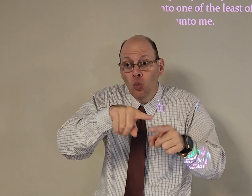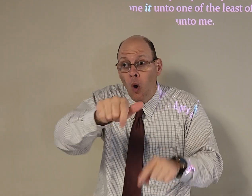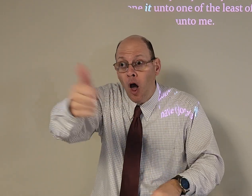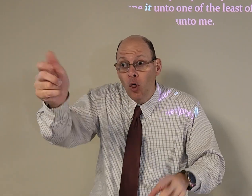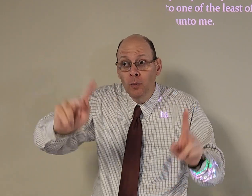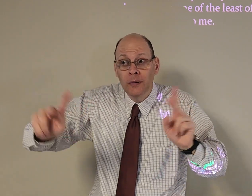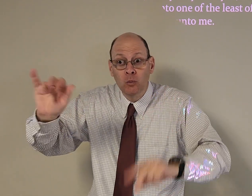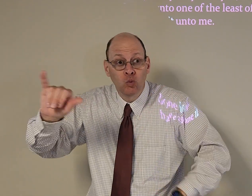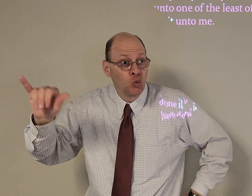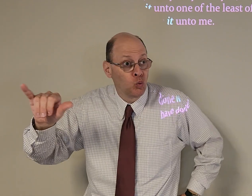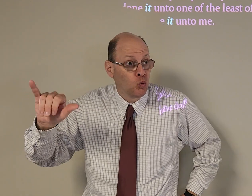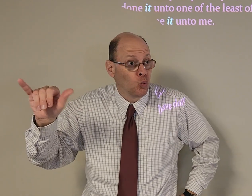my brethren, ye have done it unto me.